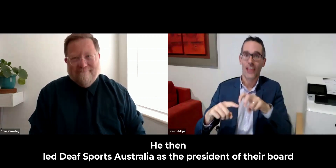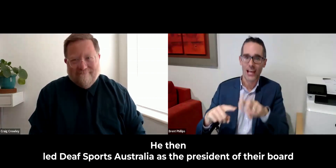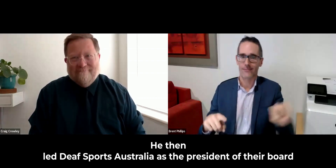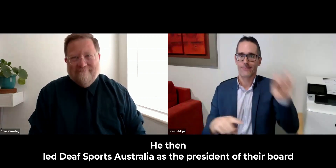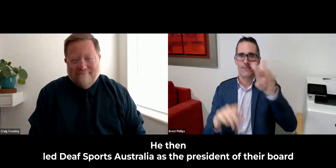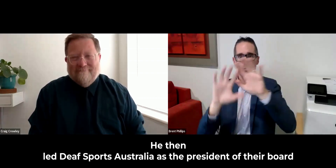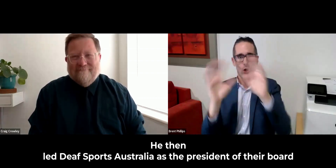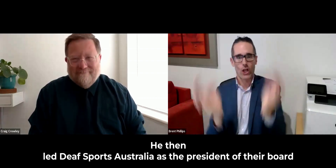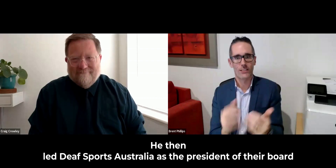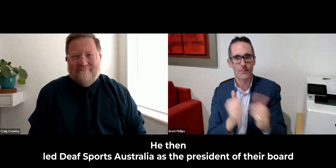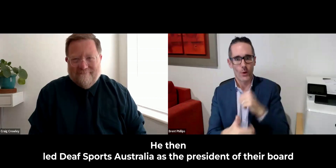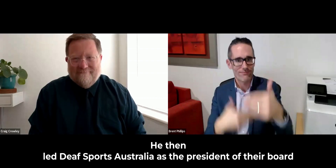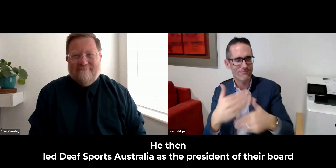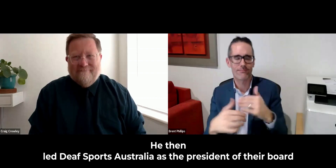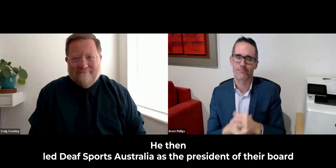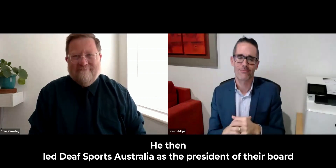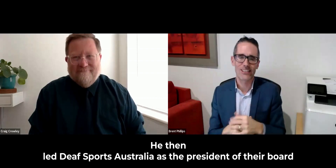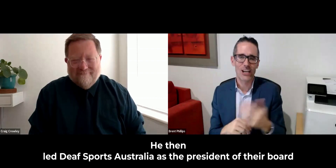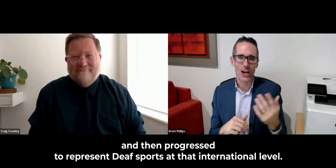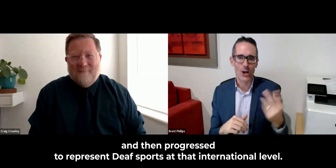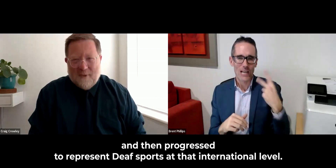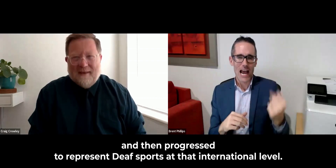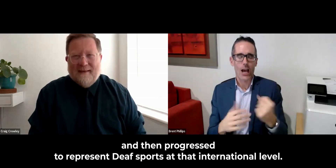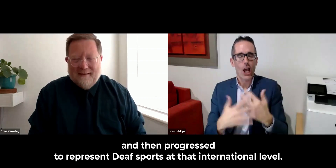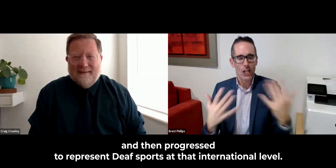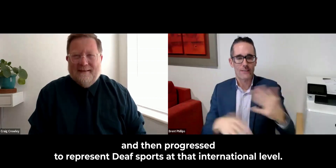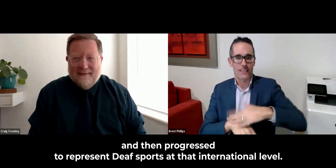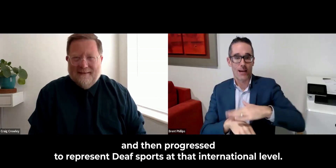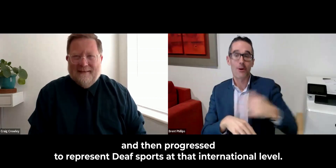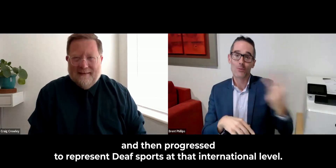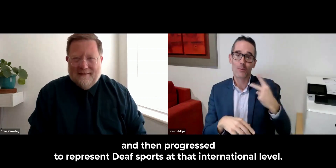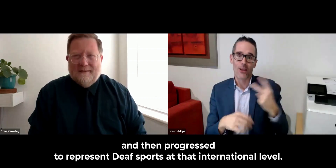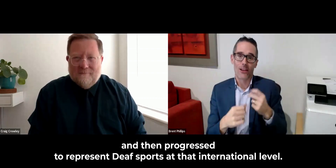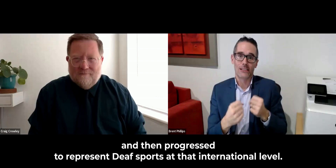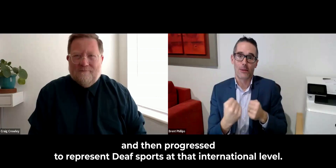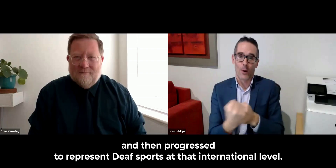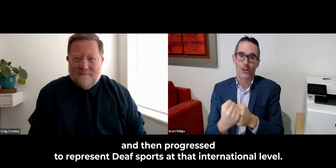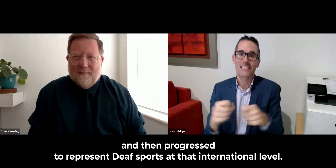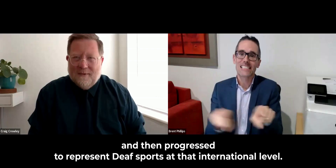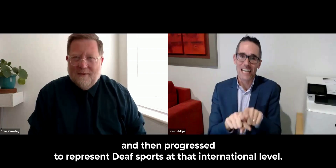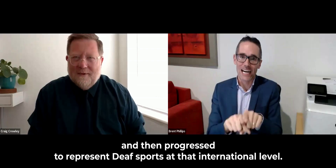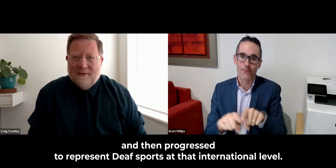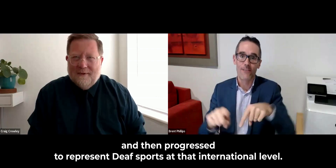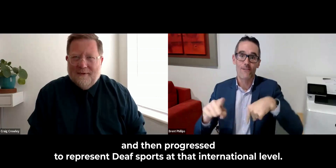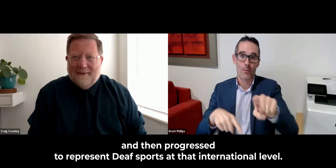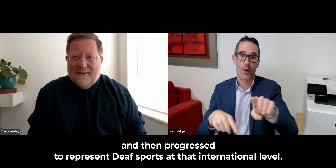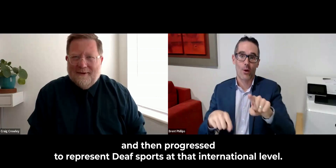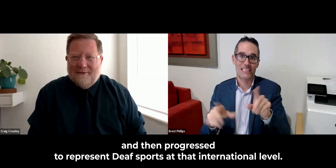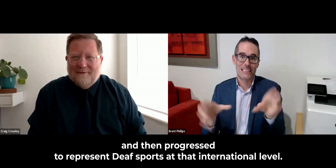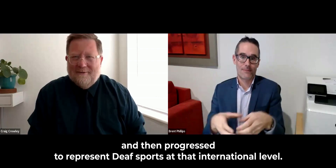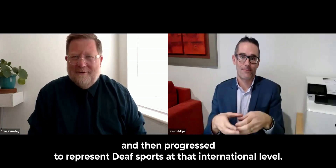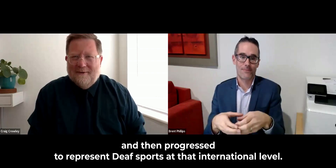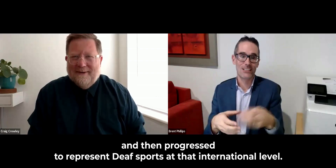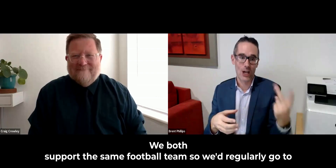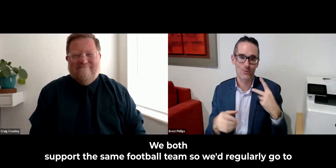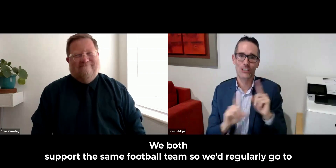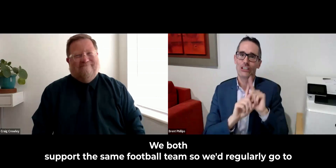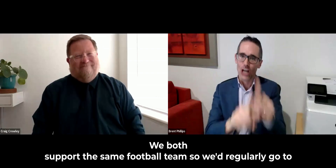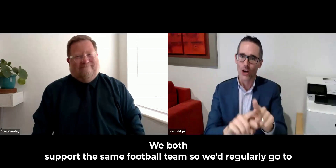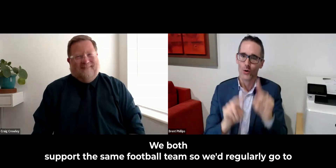Sports Australia as a president of their board, and then progressed to represent deaf sports at that international level. We both support the